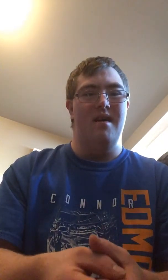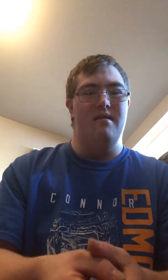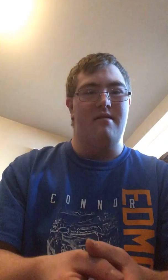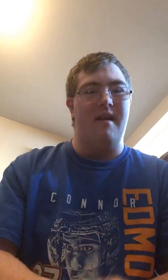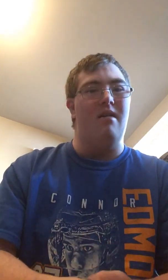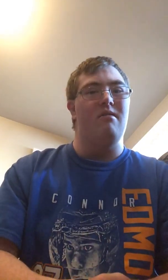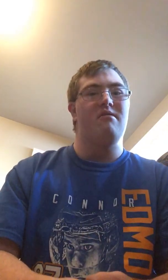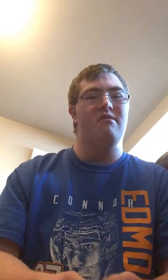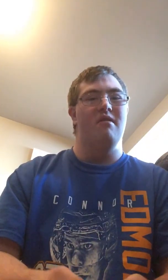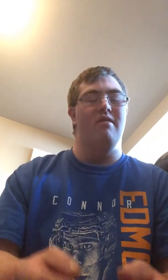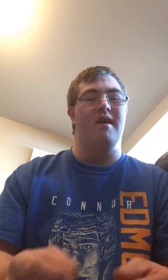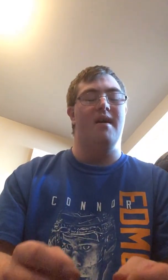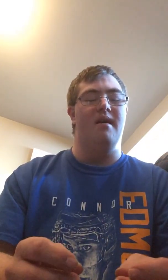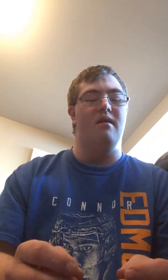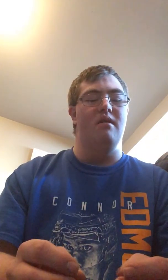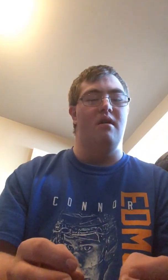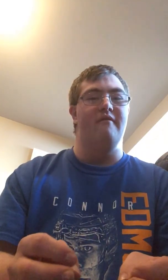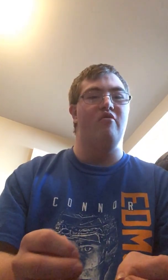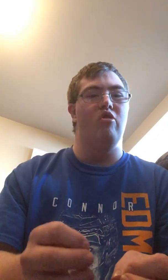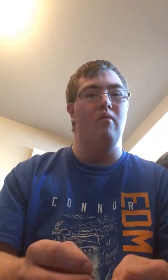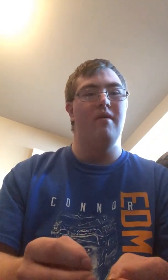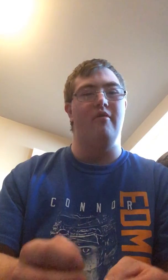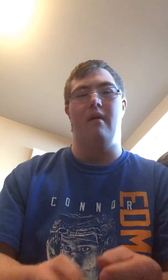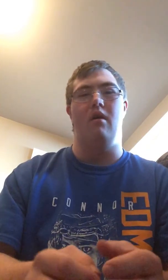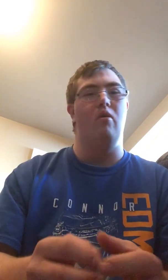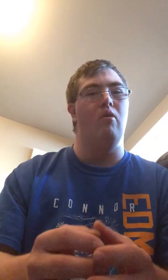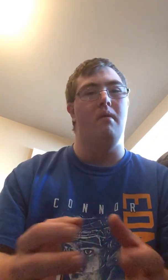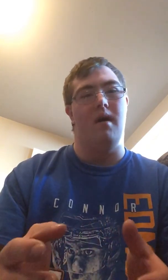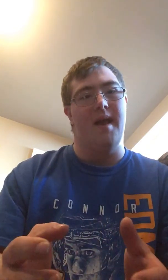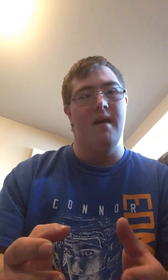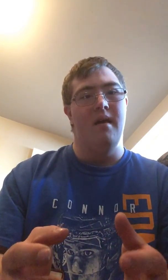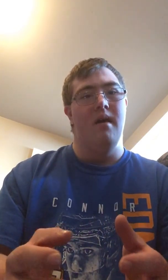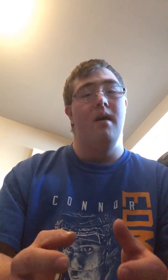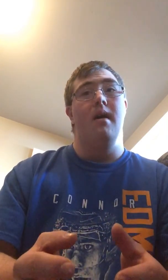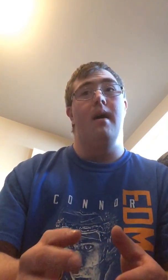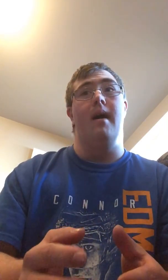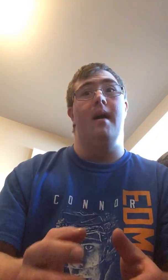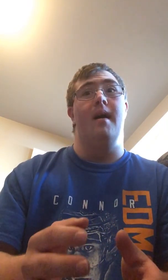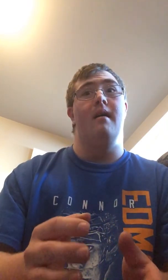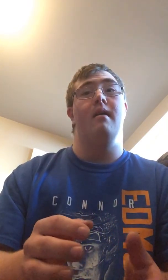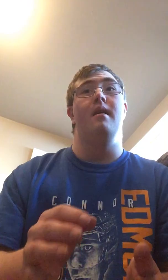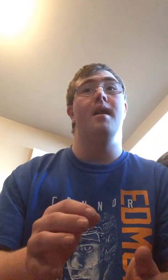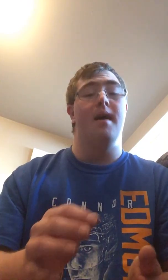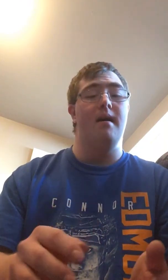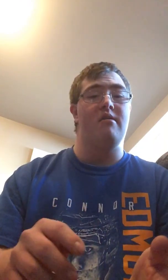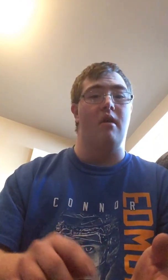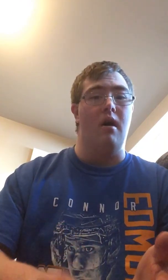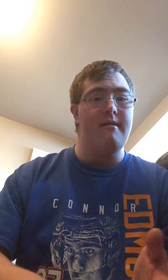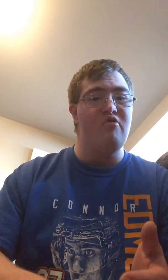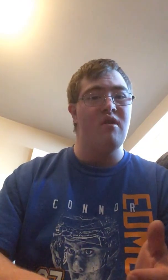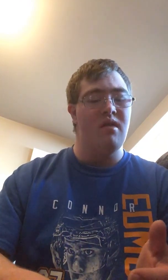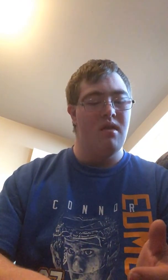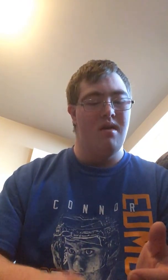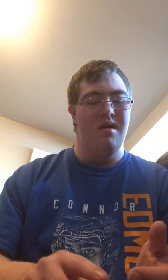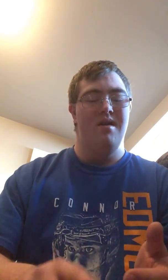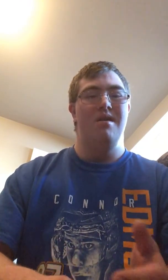cells that are flowing throughout our whole body, and it has oxygen,